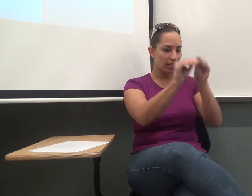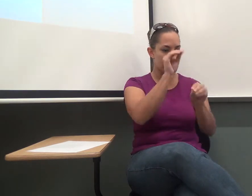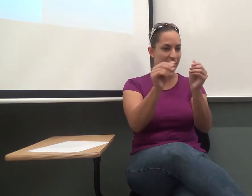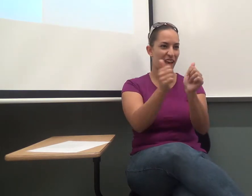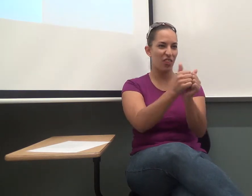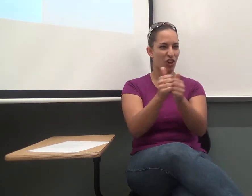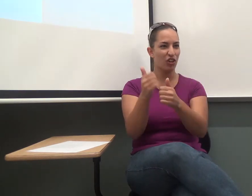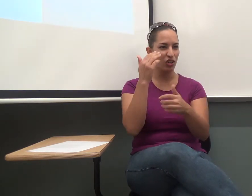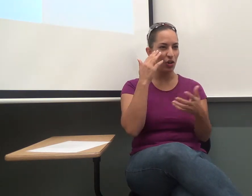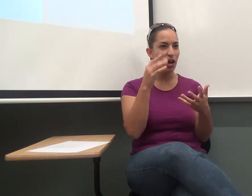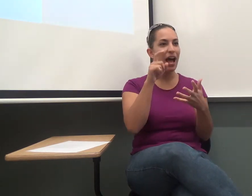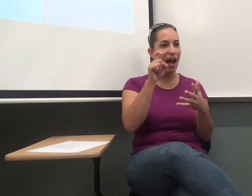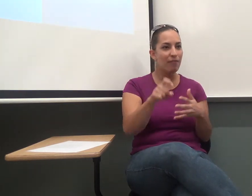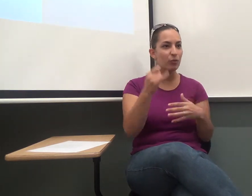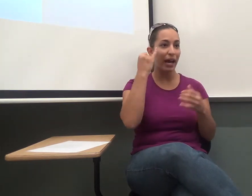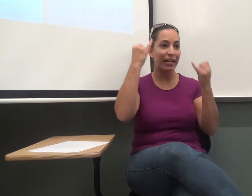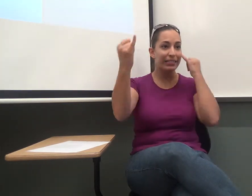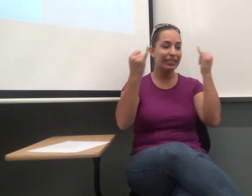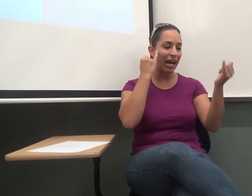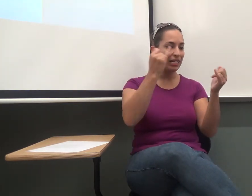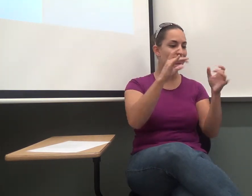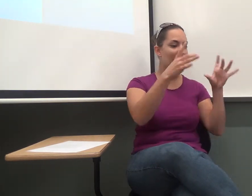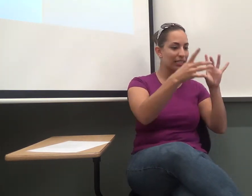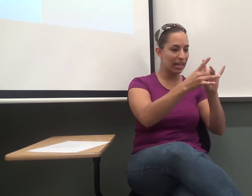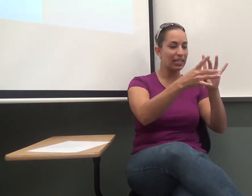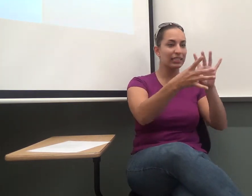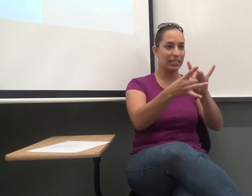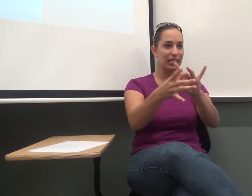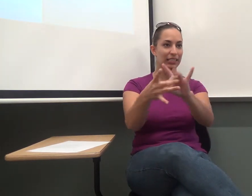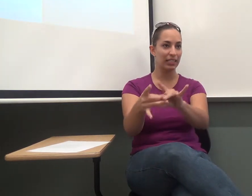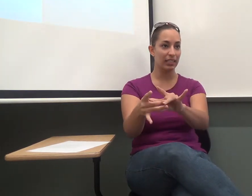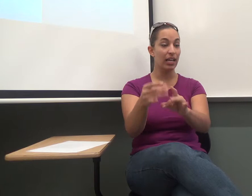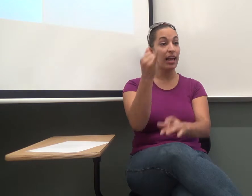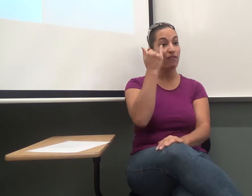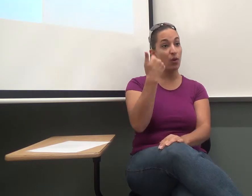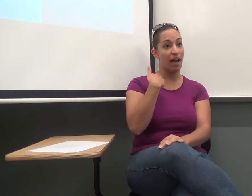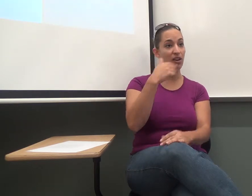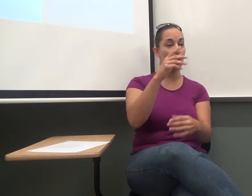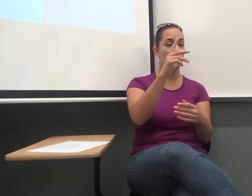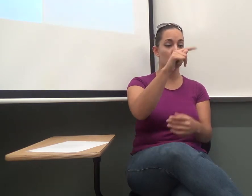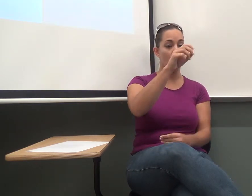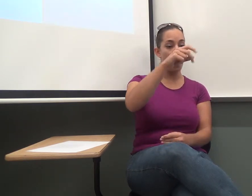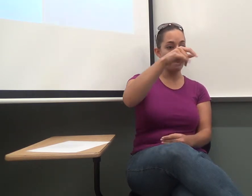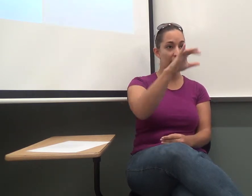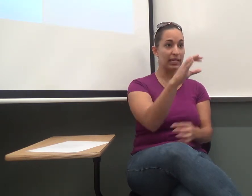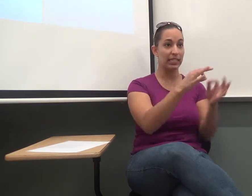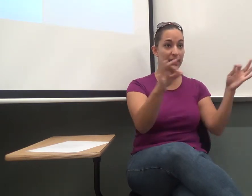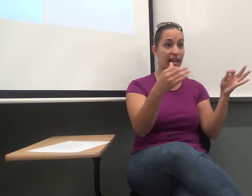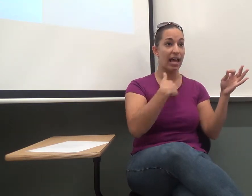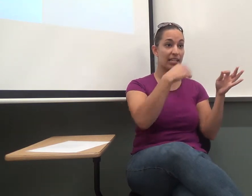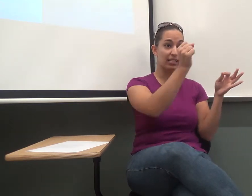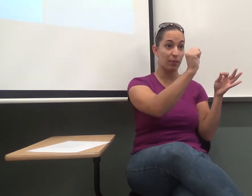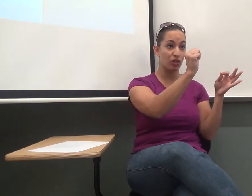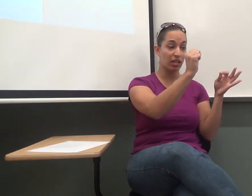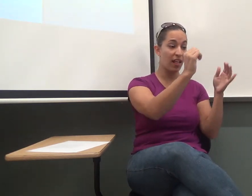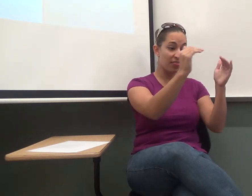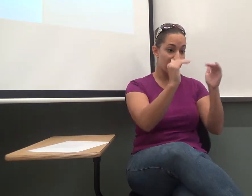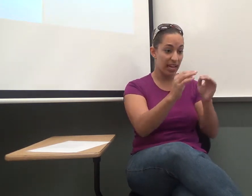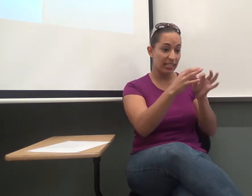connect ideas. If you have a topic sentence that has a subject, and you have to support it in the next sentence, it's an